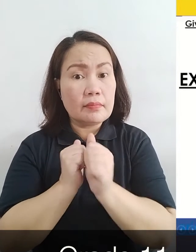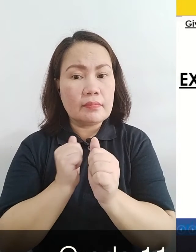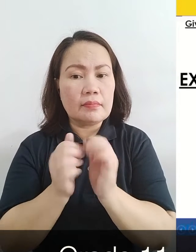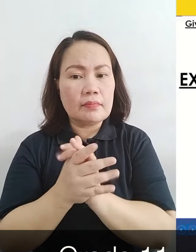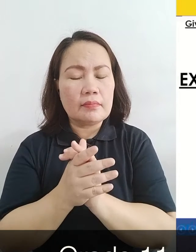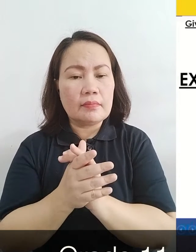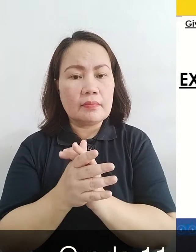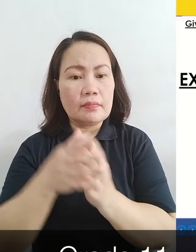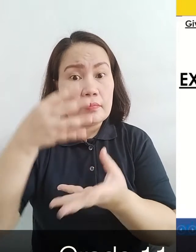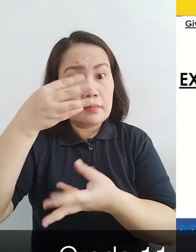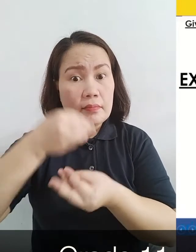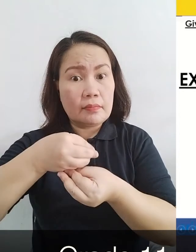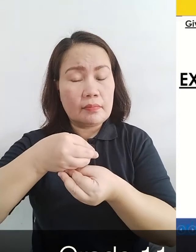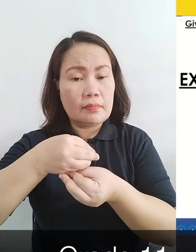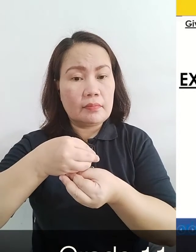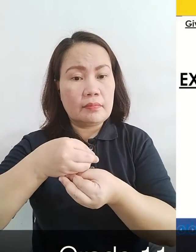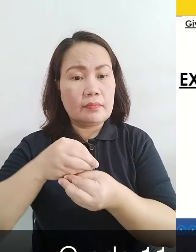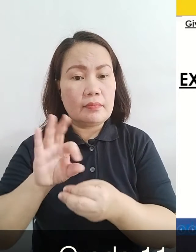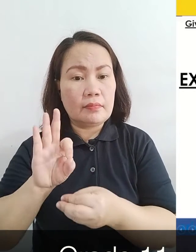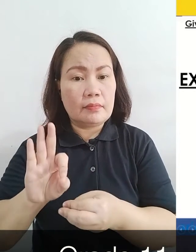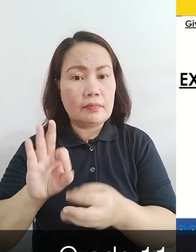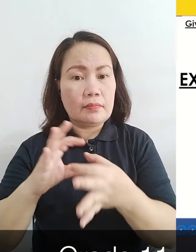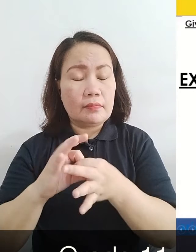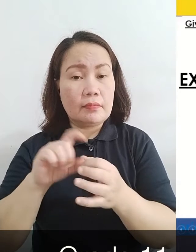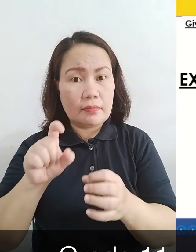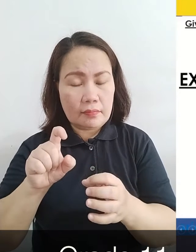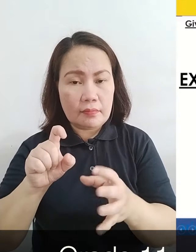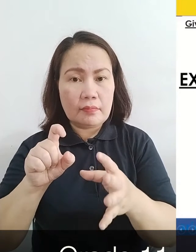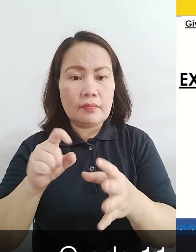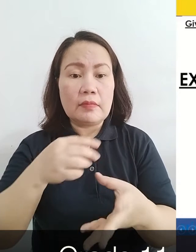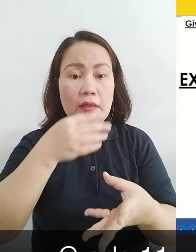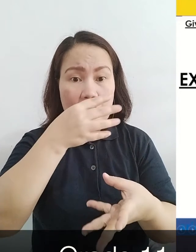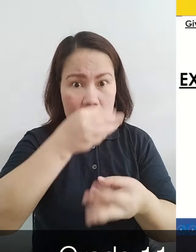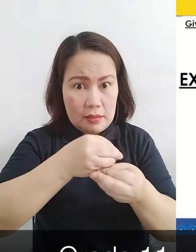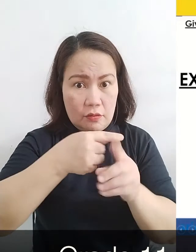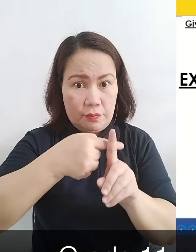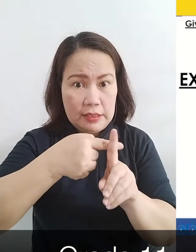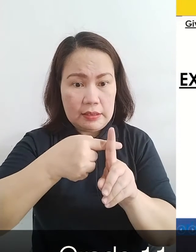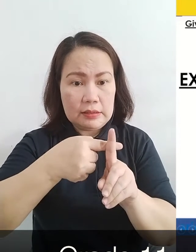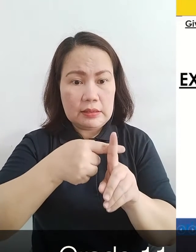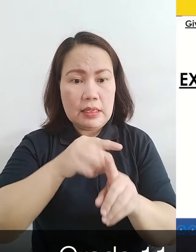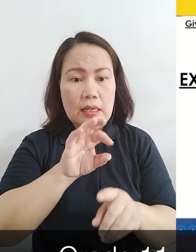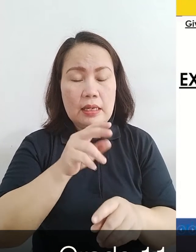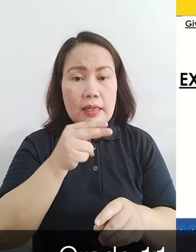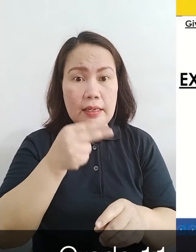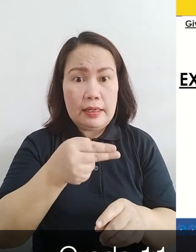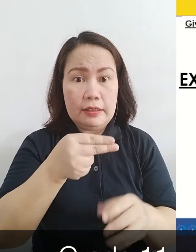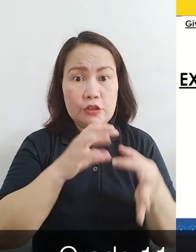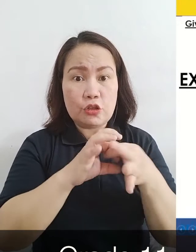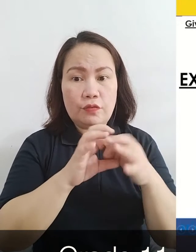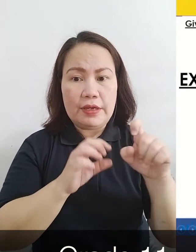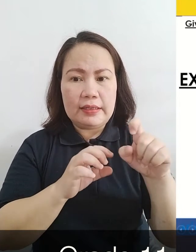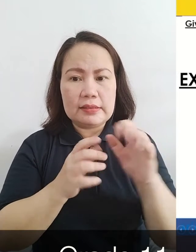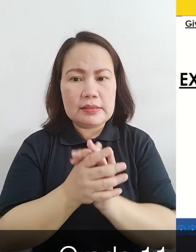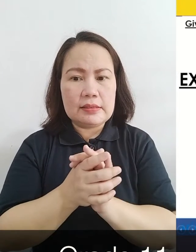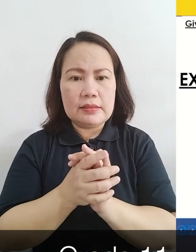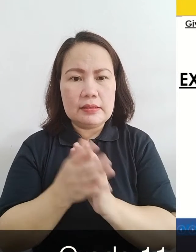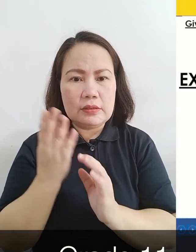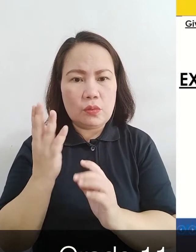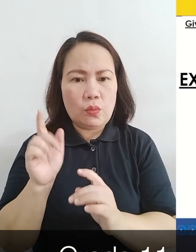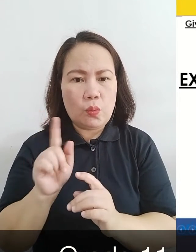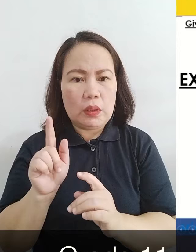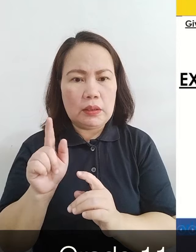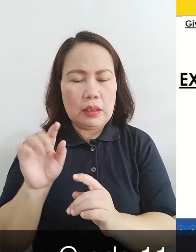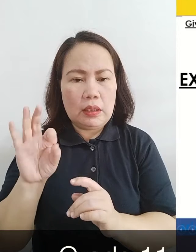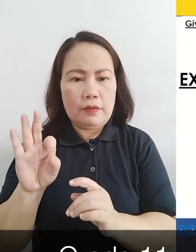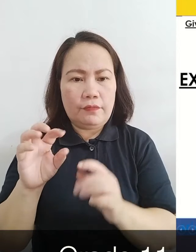yung function f of x na x plus 3 plus sa function ng h of x. So,